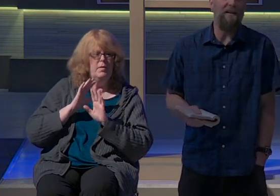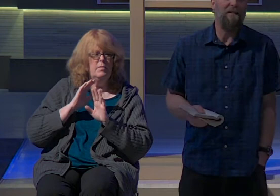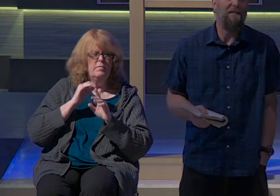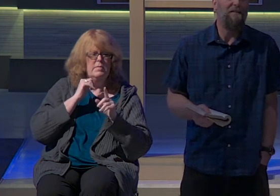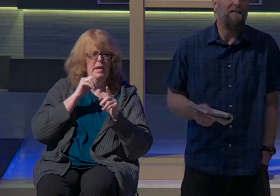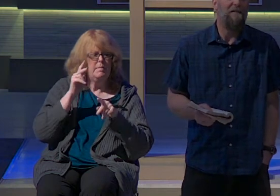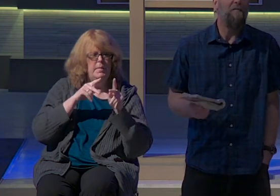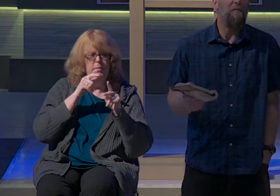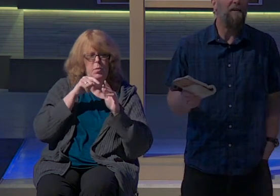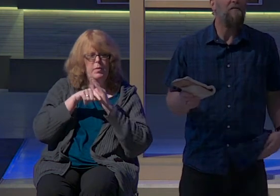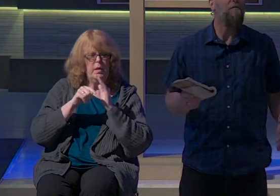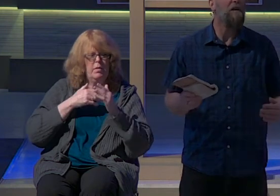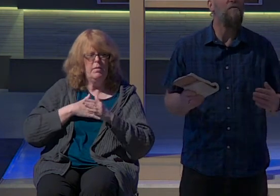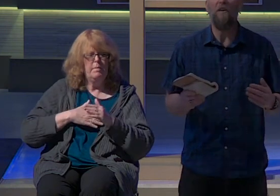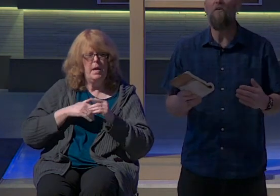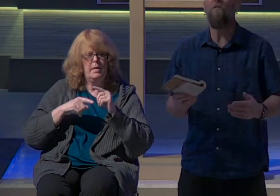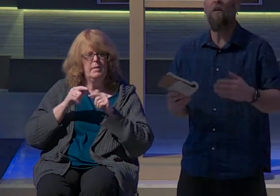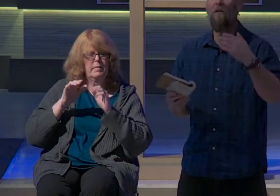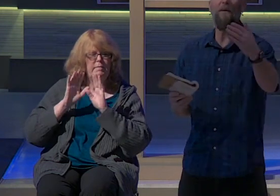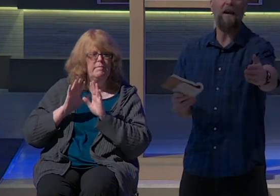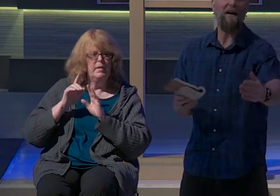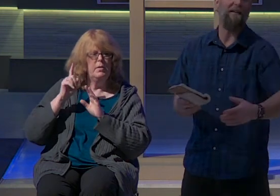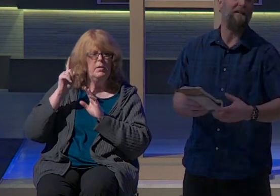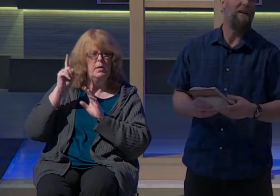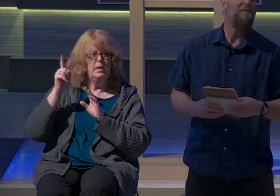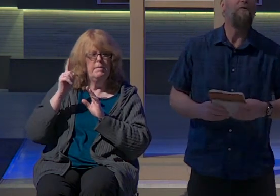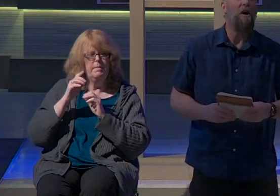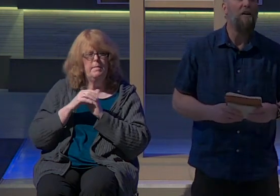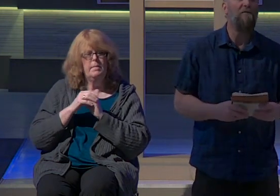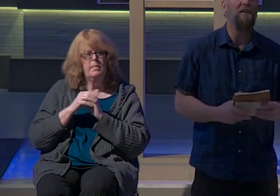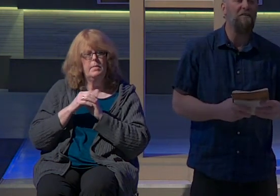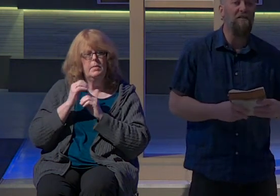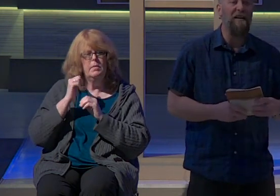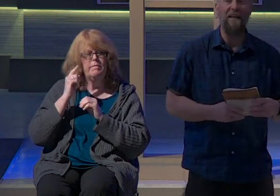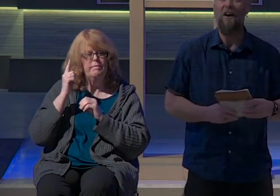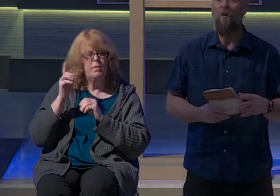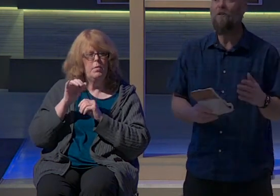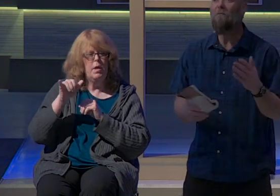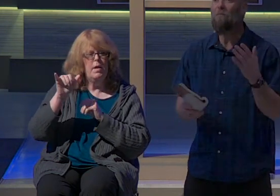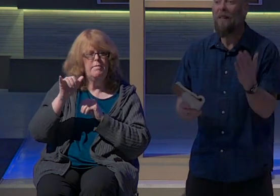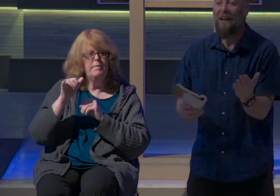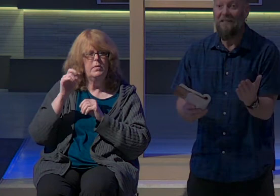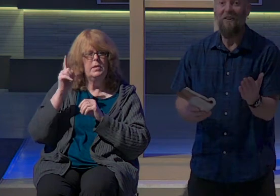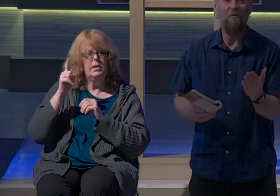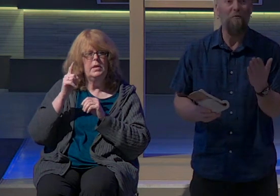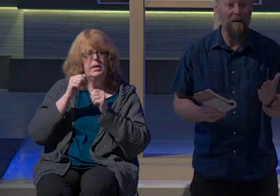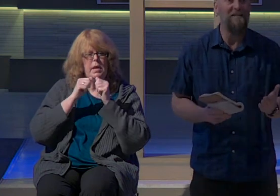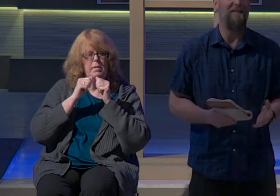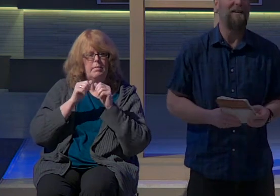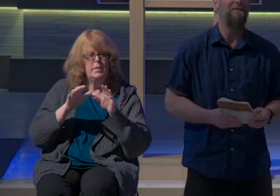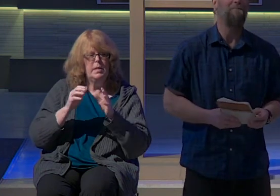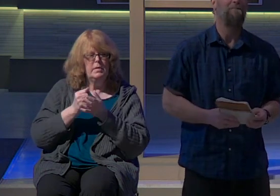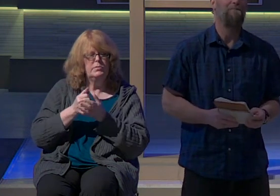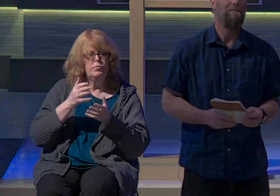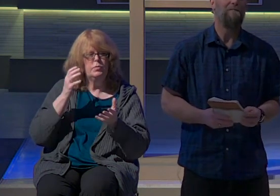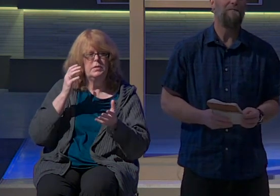body, but rather the one who can go far beyond for all of eternity, who can bless